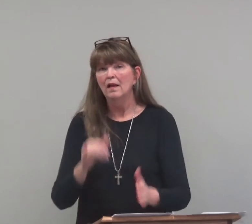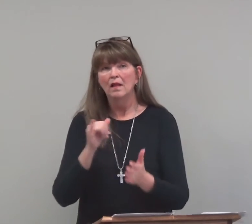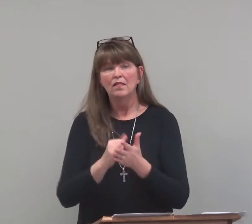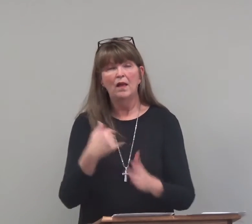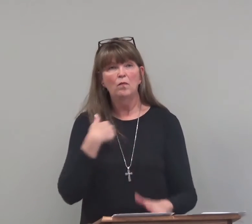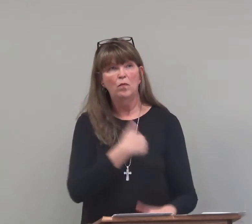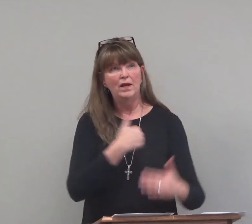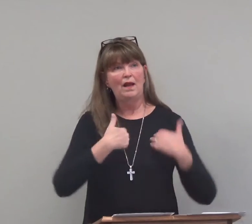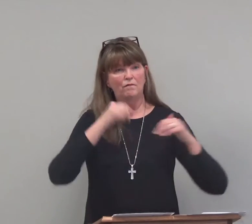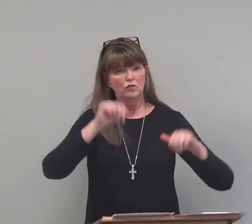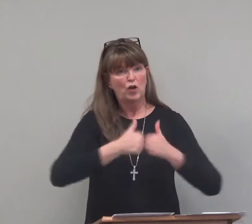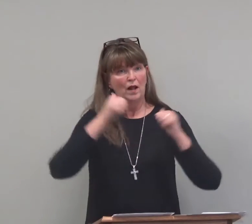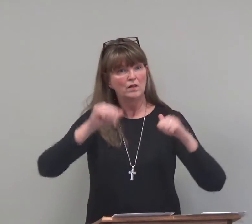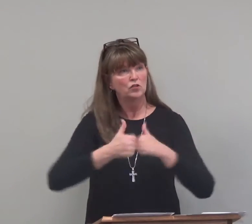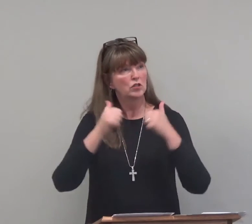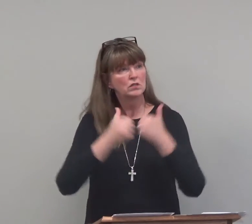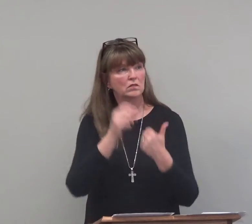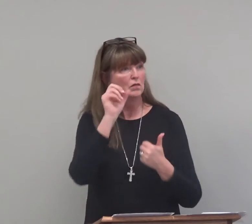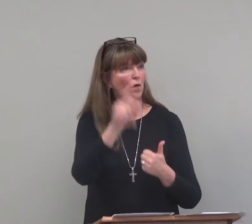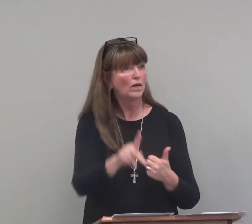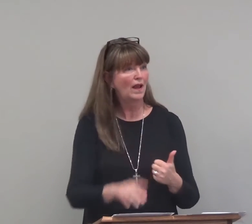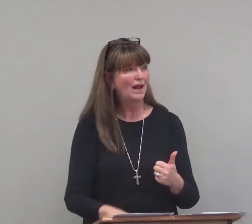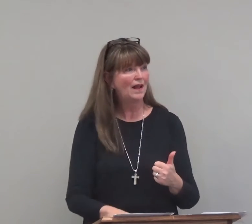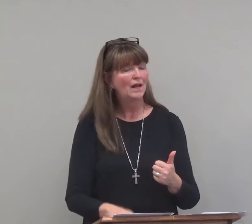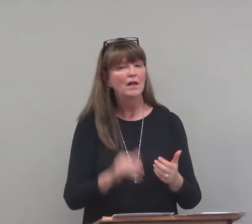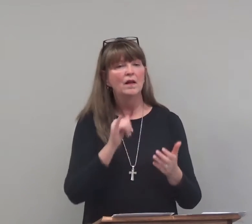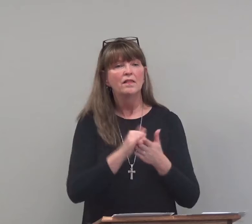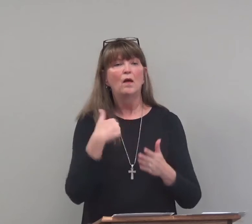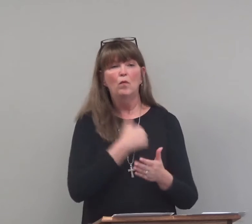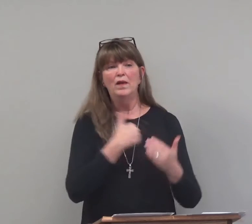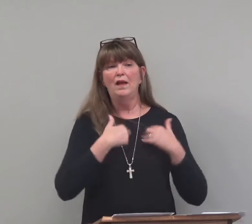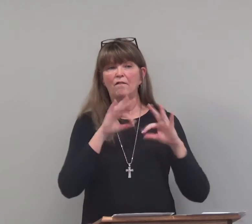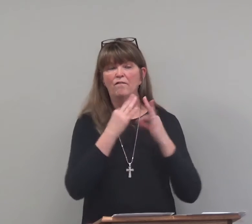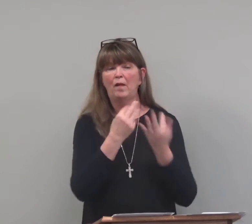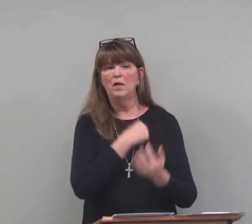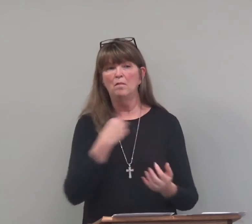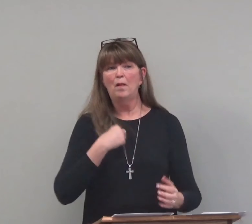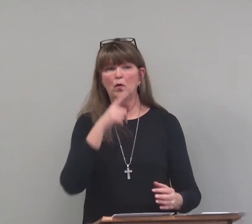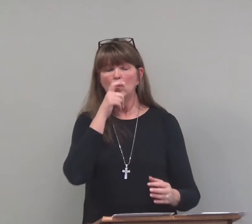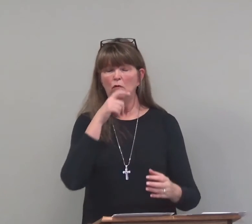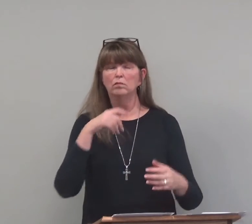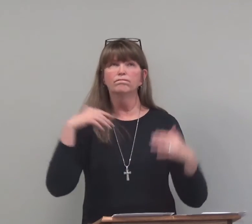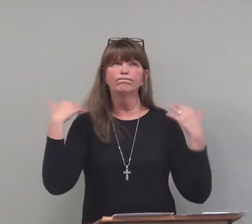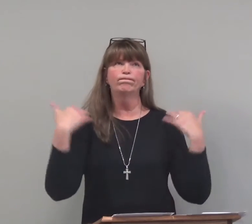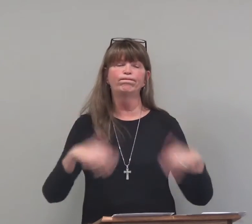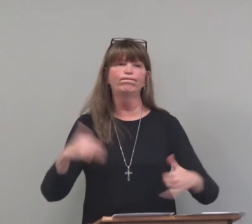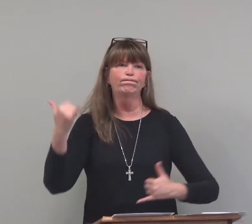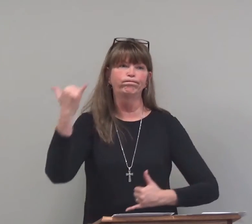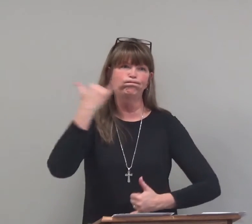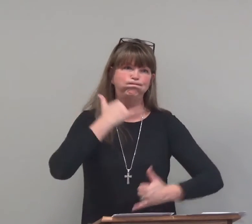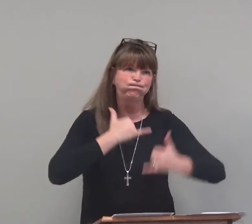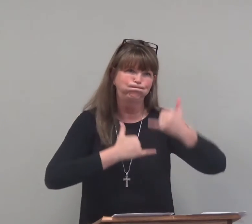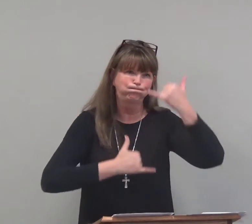we would know that we are okay. That, yeah, we've got challenges, and that's okay. That we've got family members who are